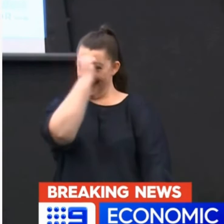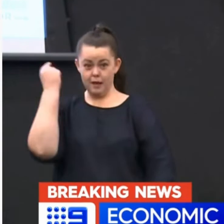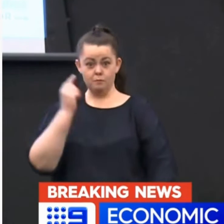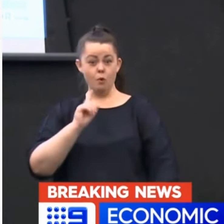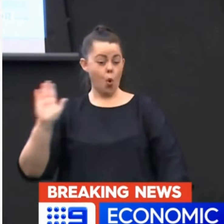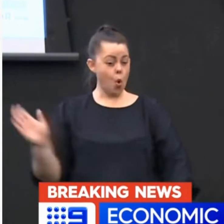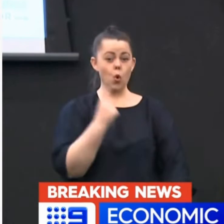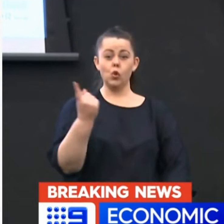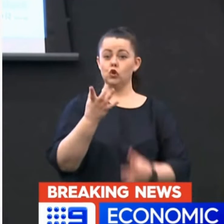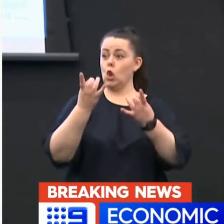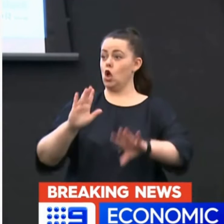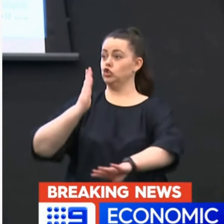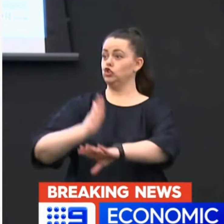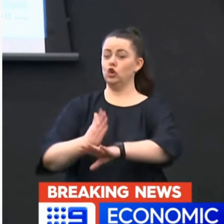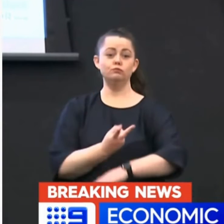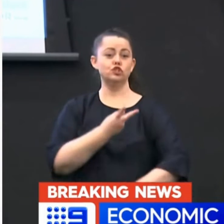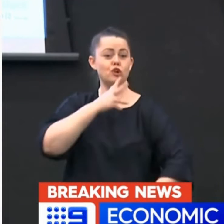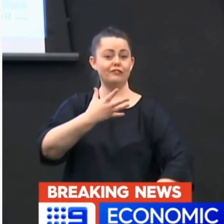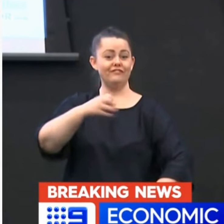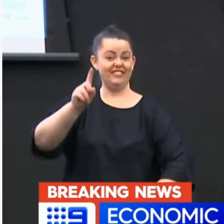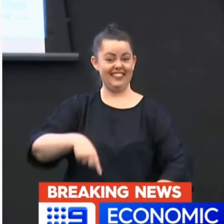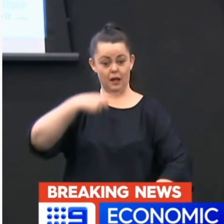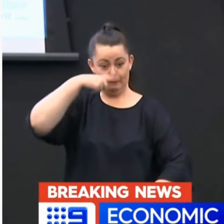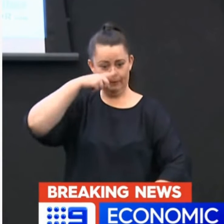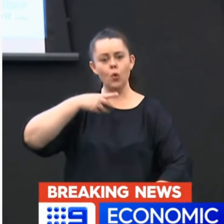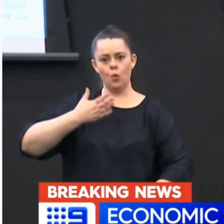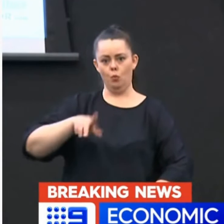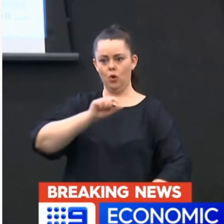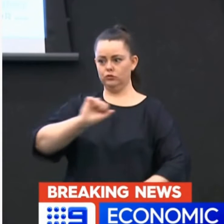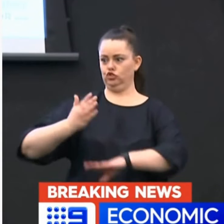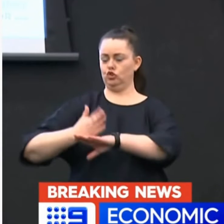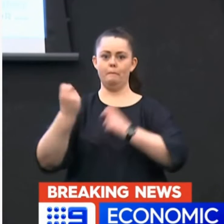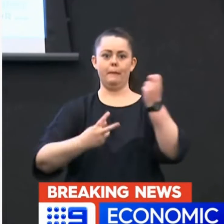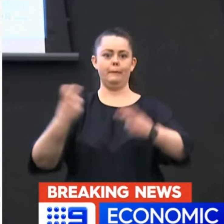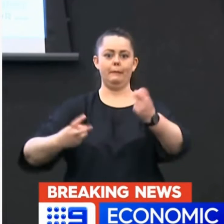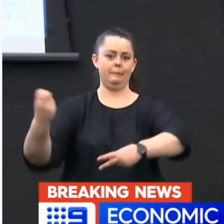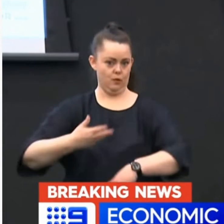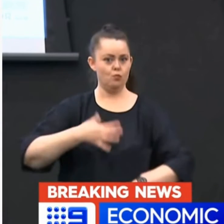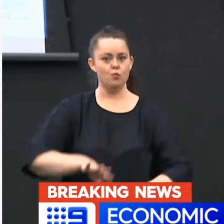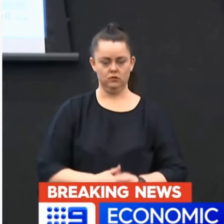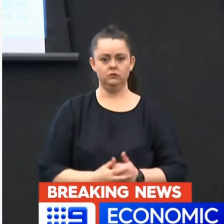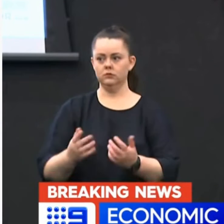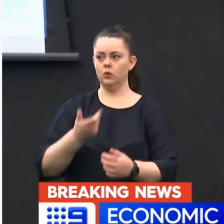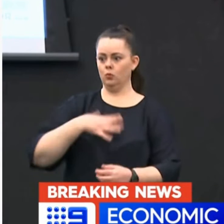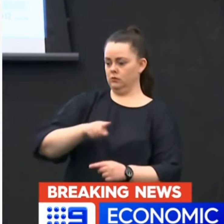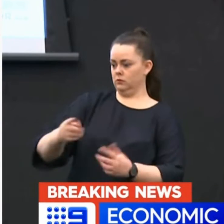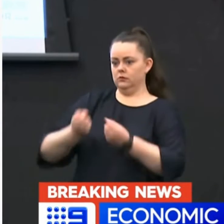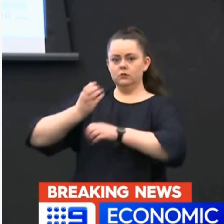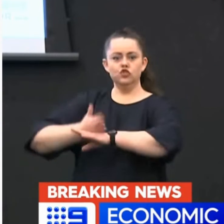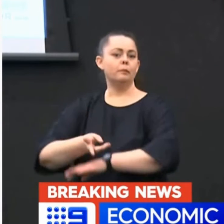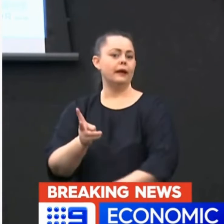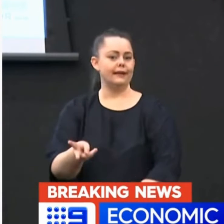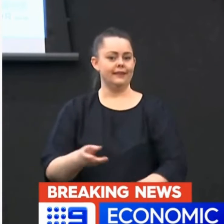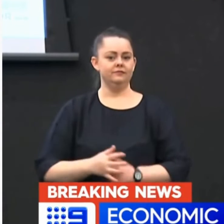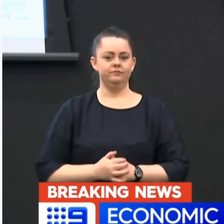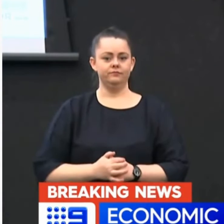as quickly as possible. We have learnt from last year. We learnt that the stimulus measures, some